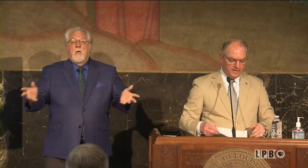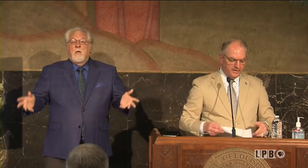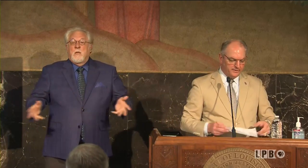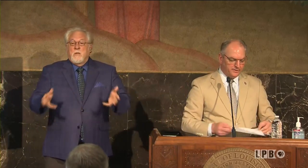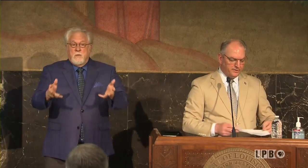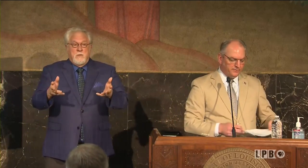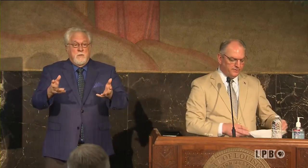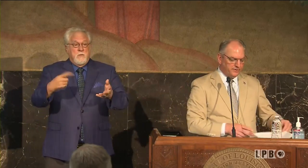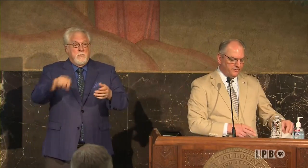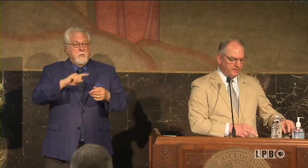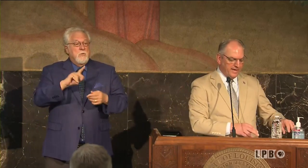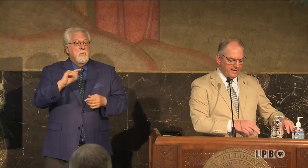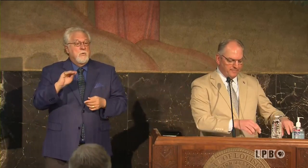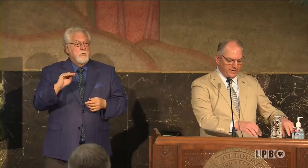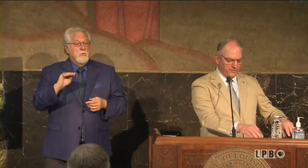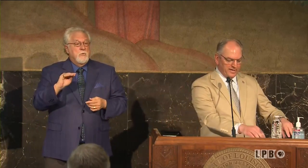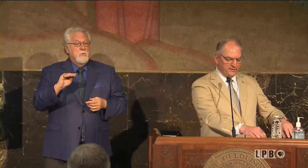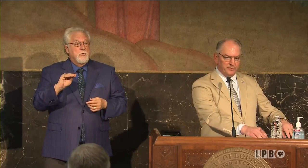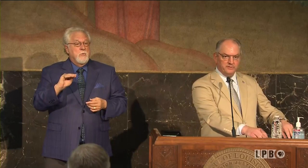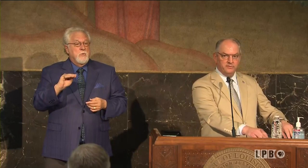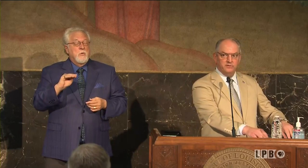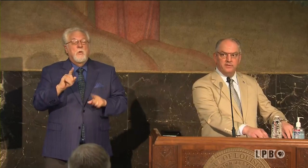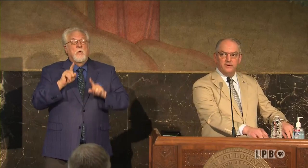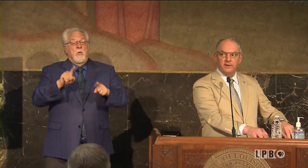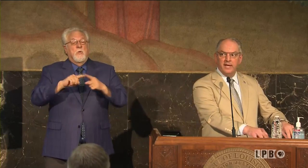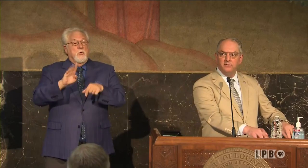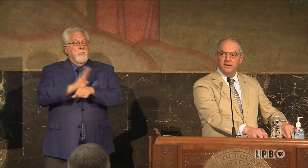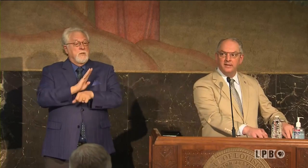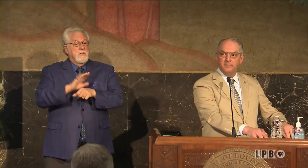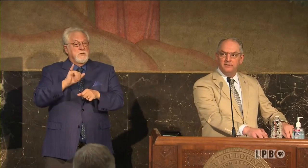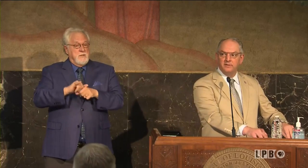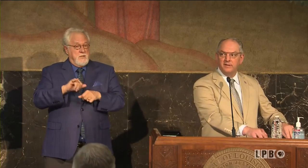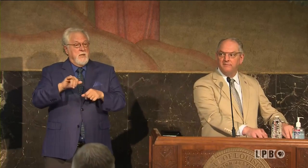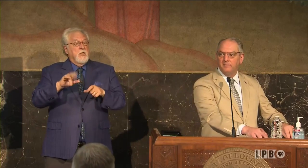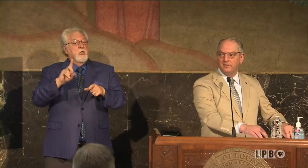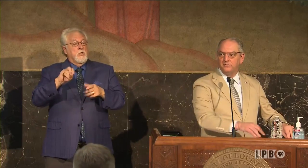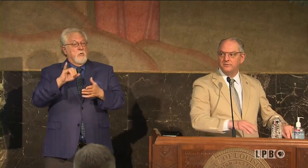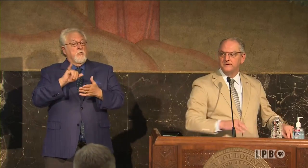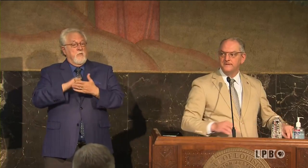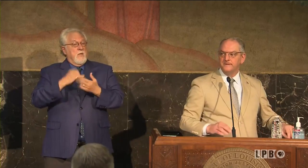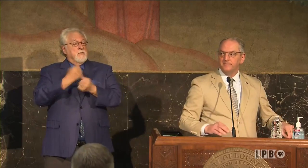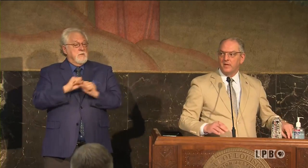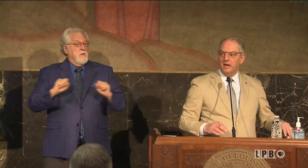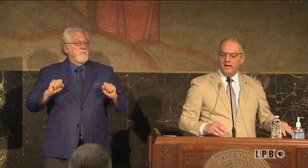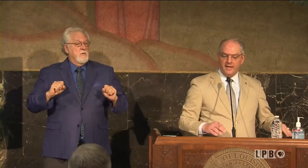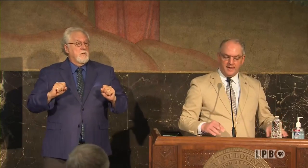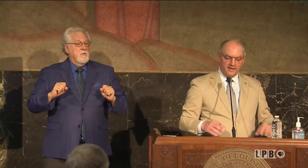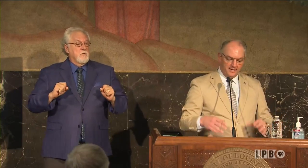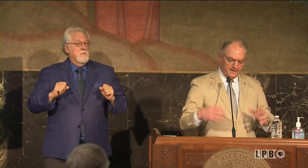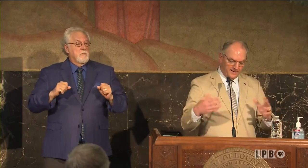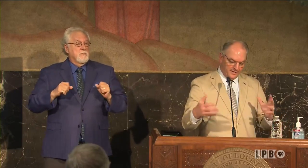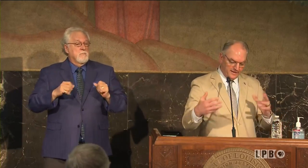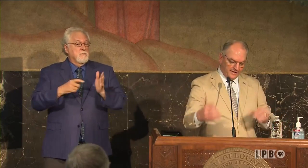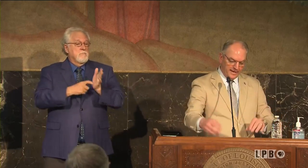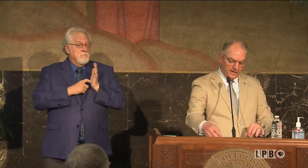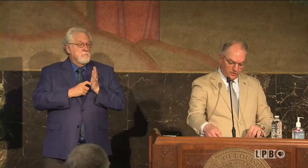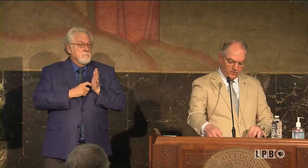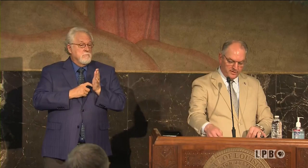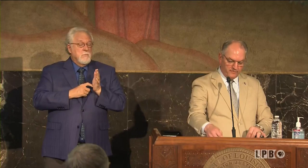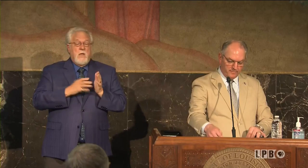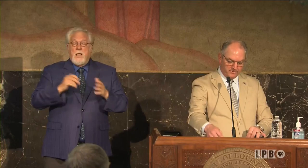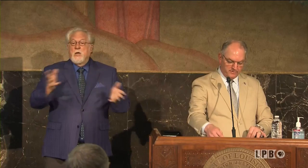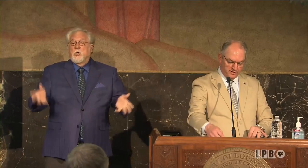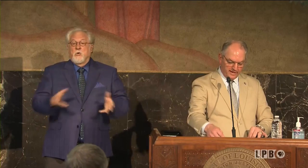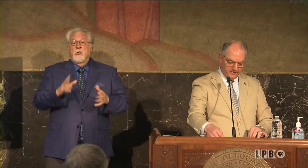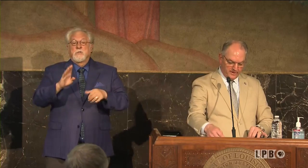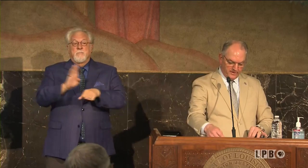you to again patronize businesses that are engaging in the basic safety measures, and I encourage